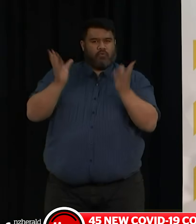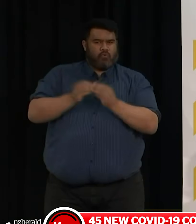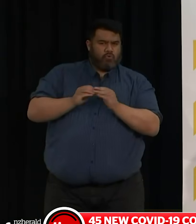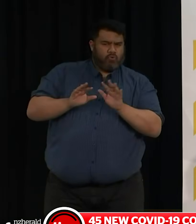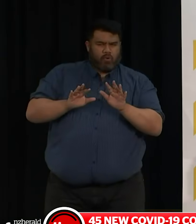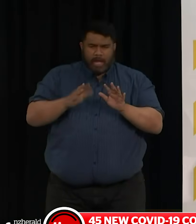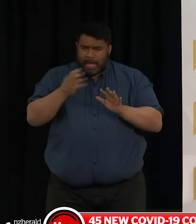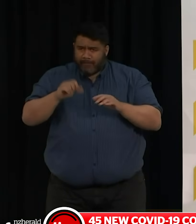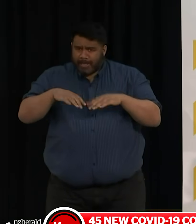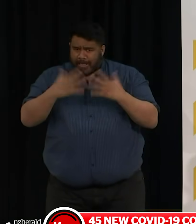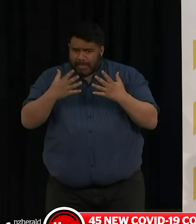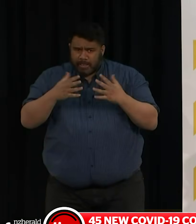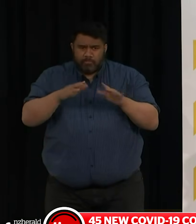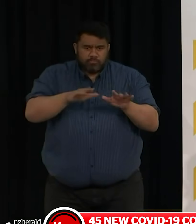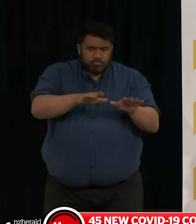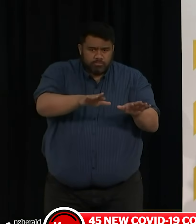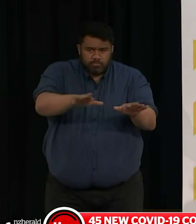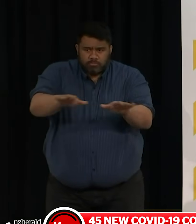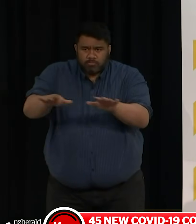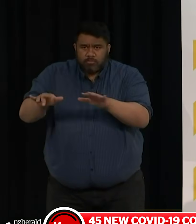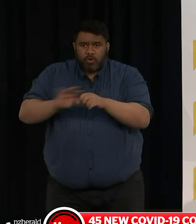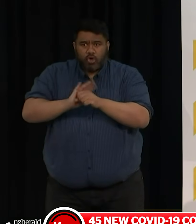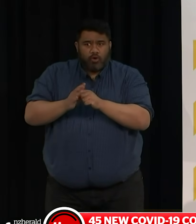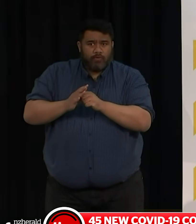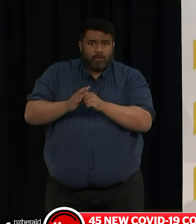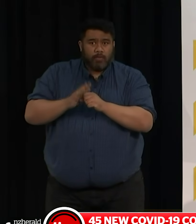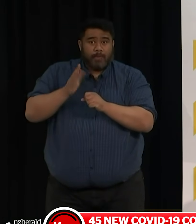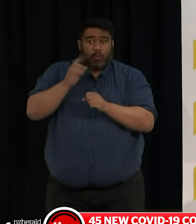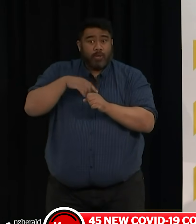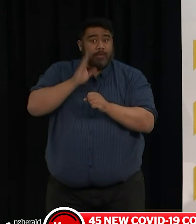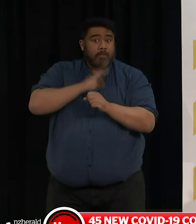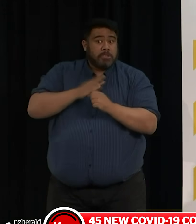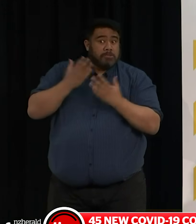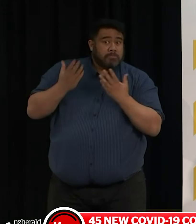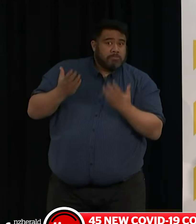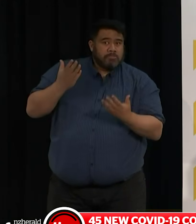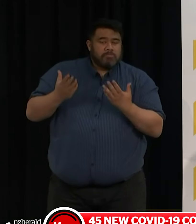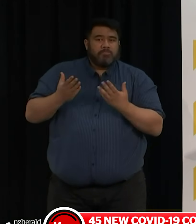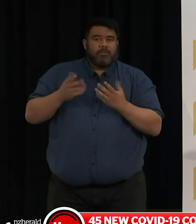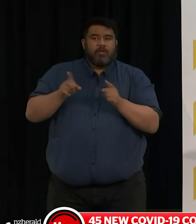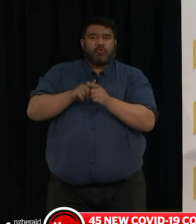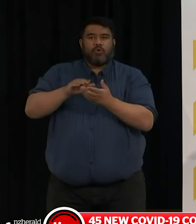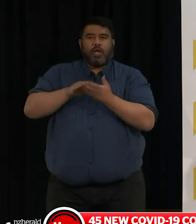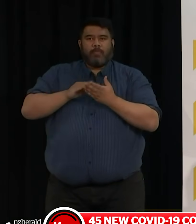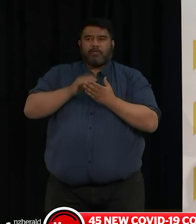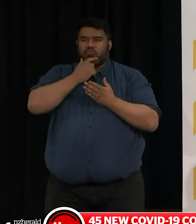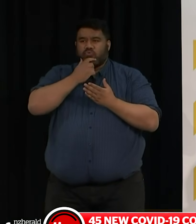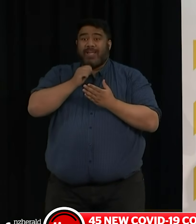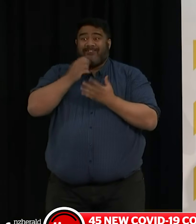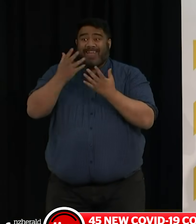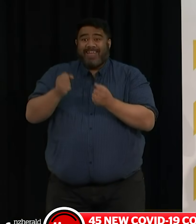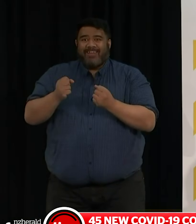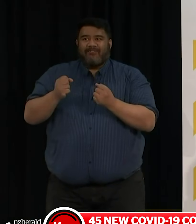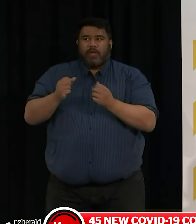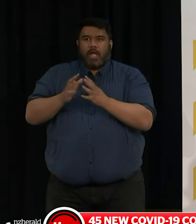chains of transmission out there that we are not yet aware of and help us assess the level of risk there might be there around